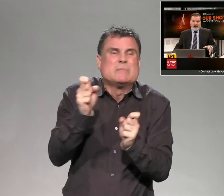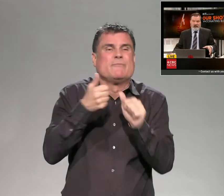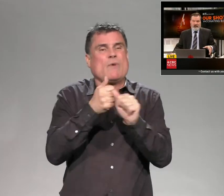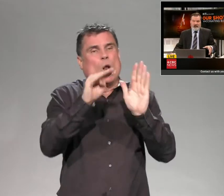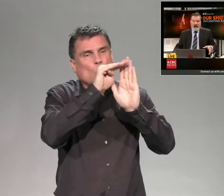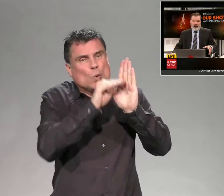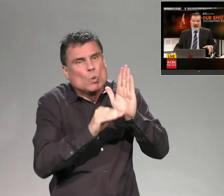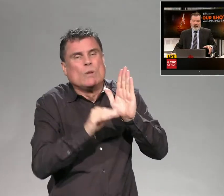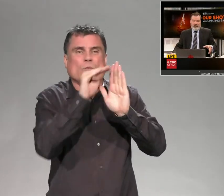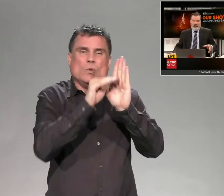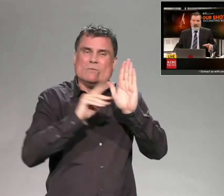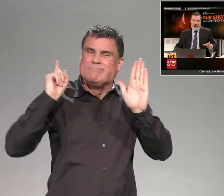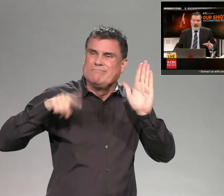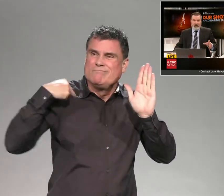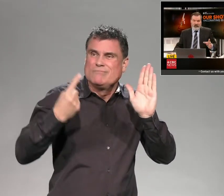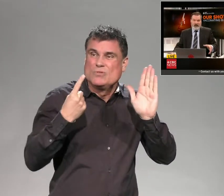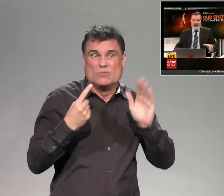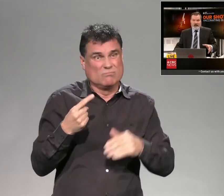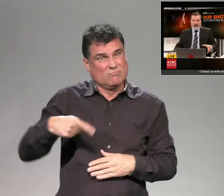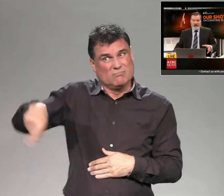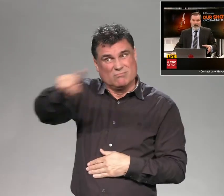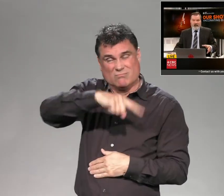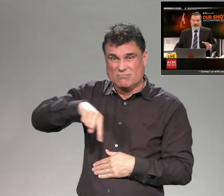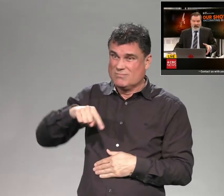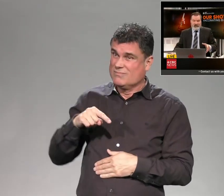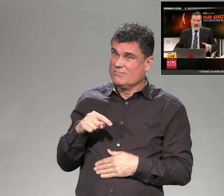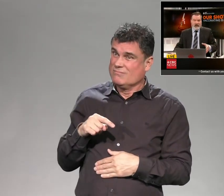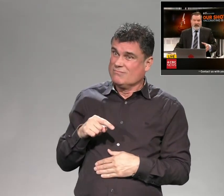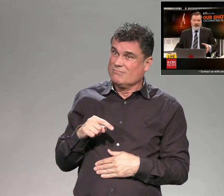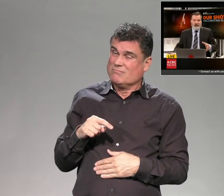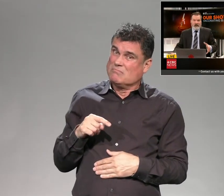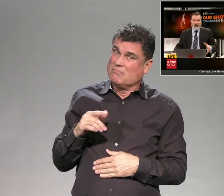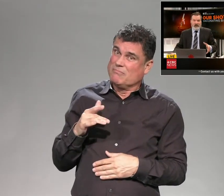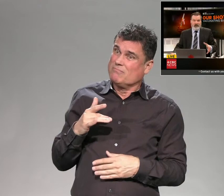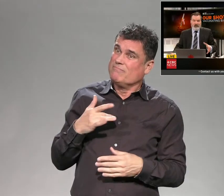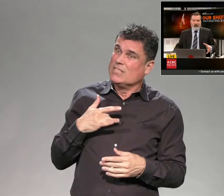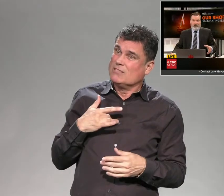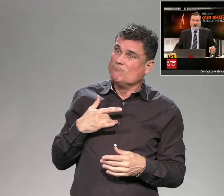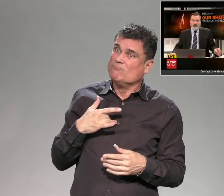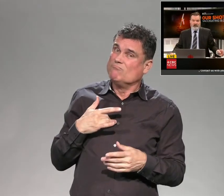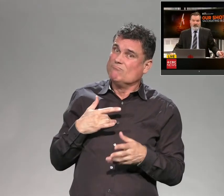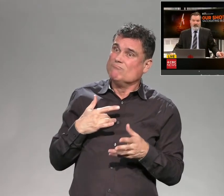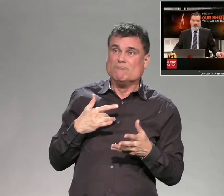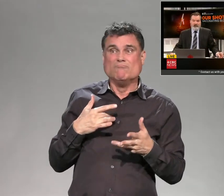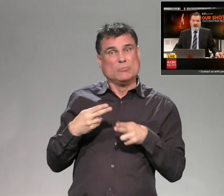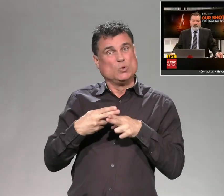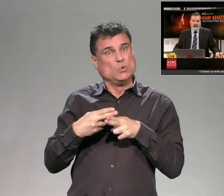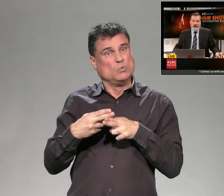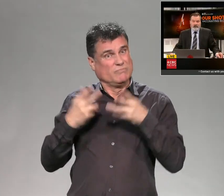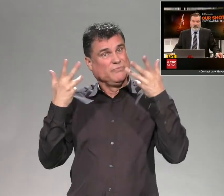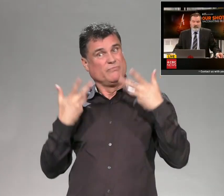in vaccine supply and the logistics involved in vaccinating nearly 5 million people?